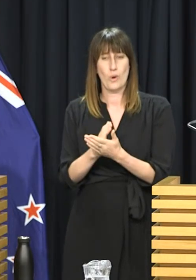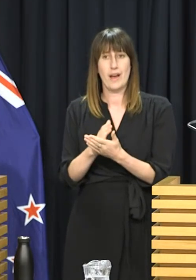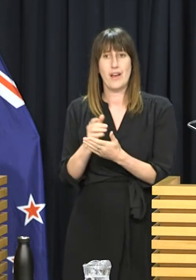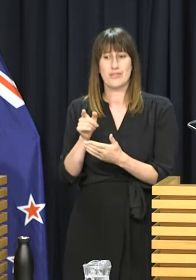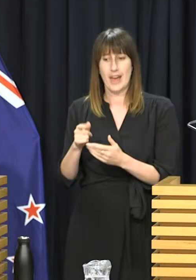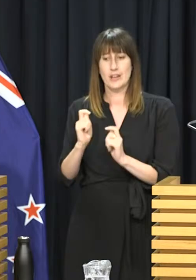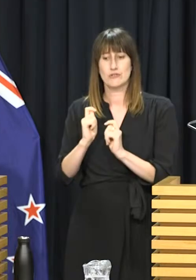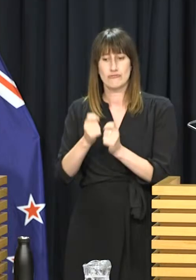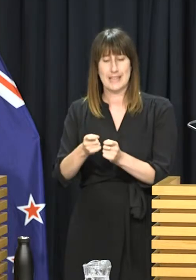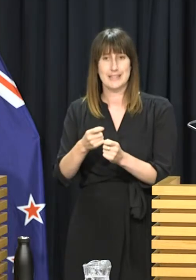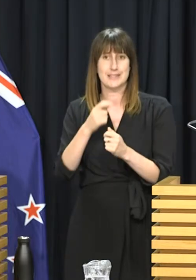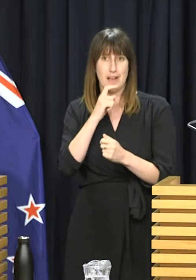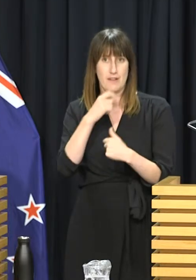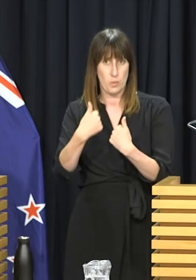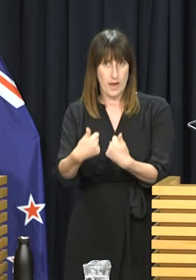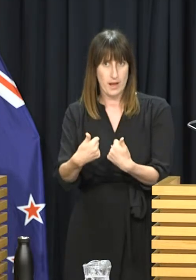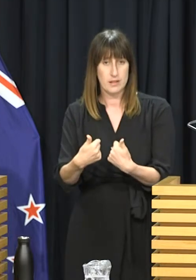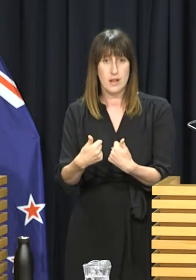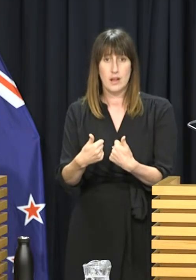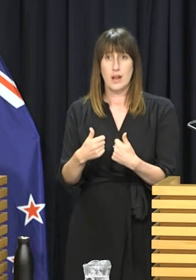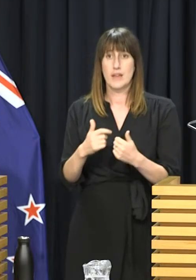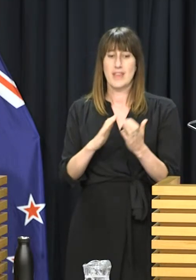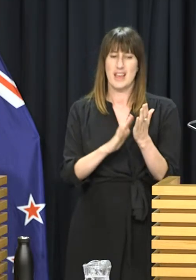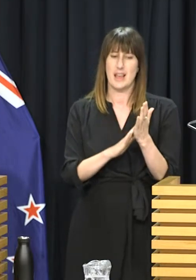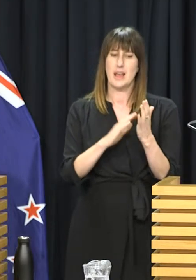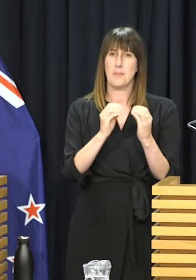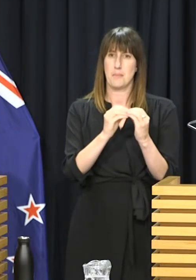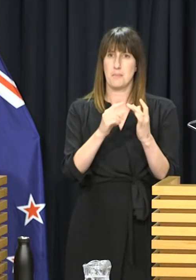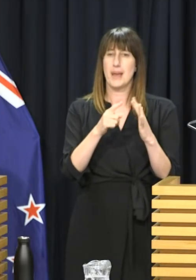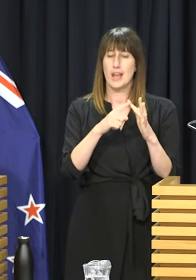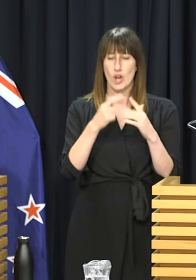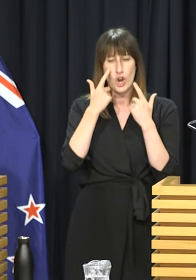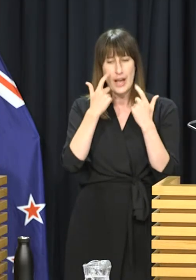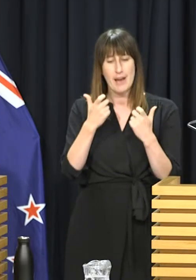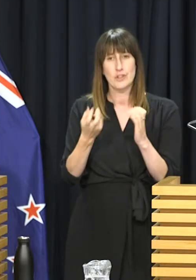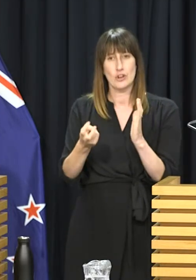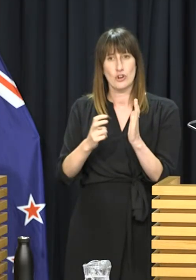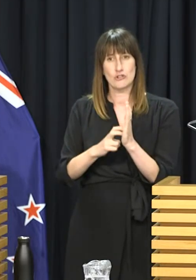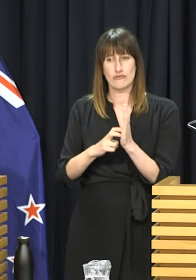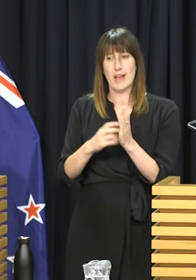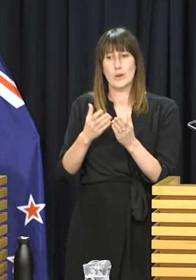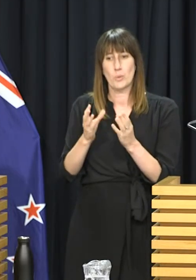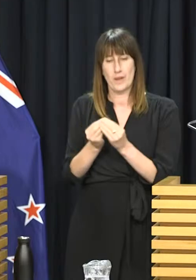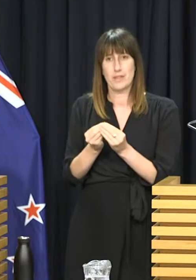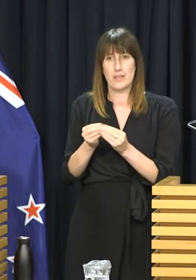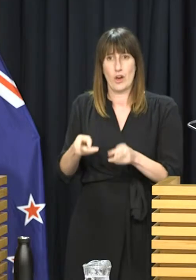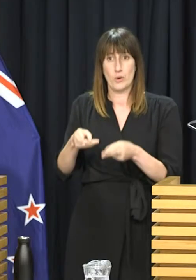ongoing contract negotiations with the hotel. I'm happy to come back to you on the specifics, but certainly our